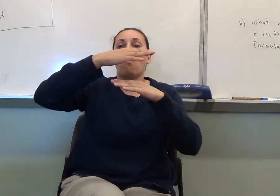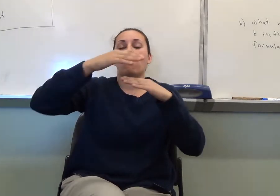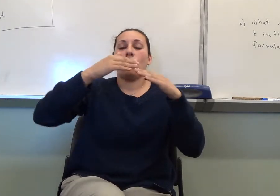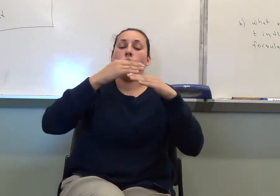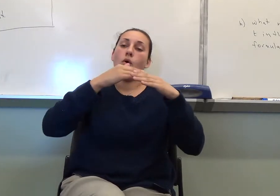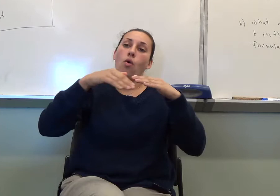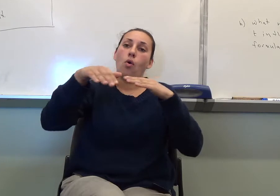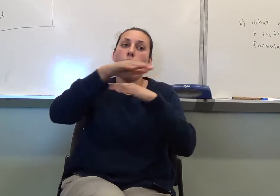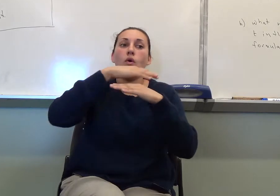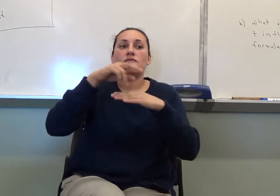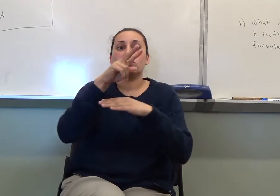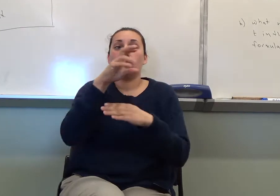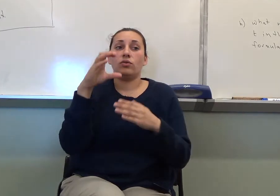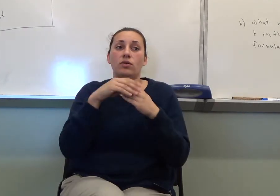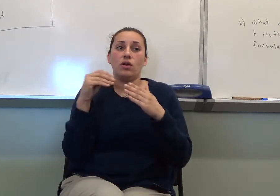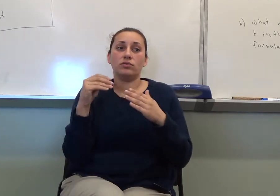14% commission